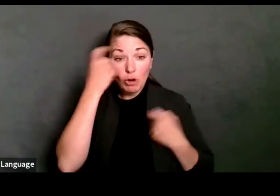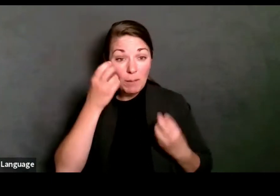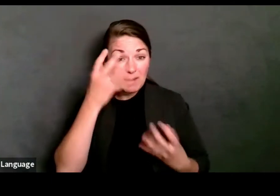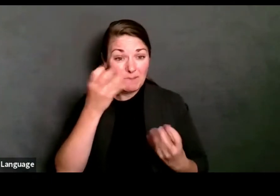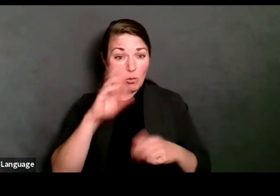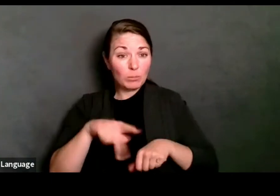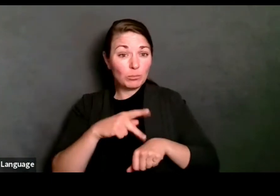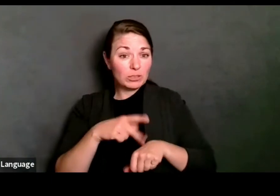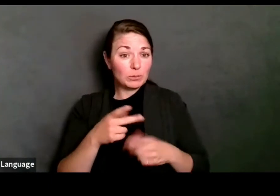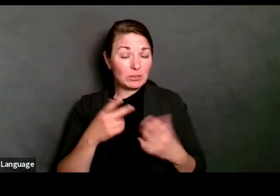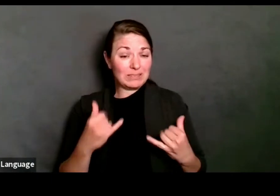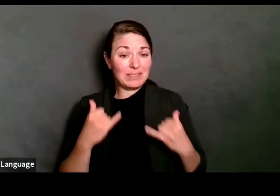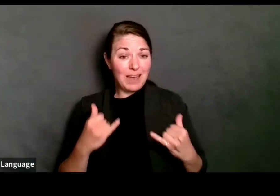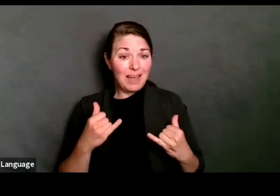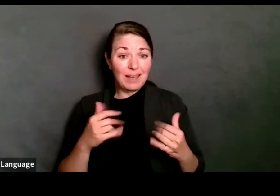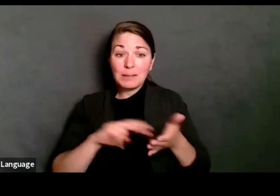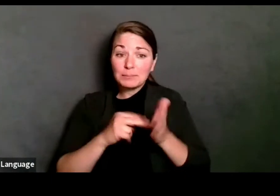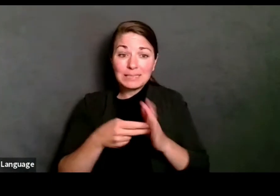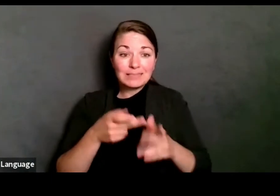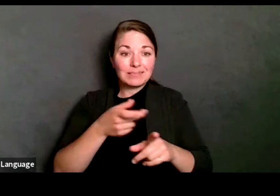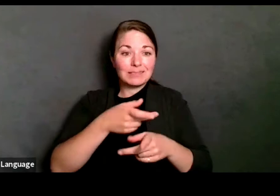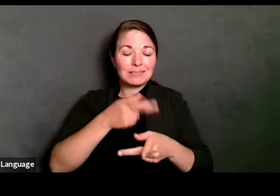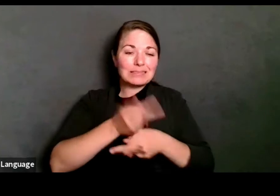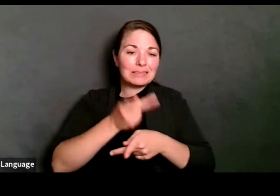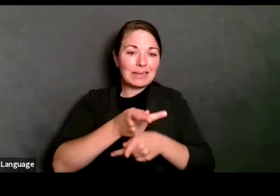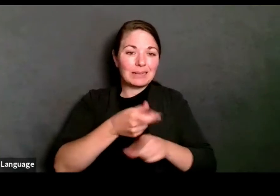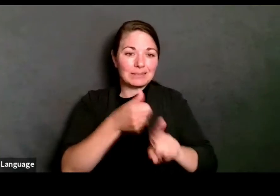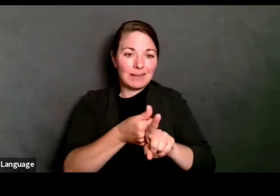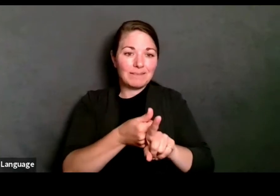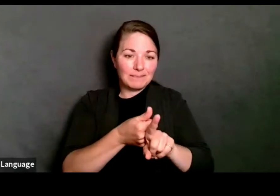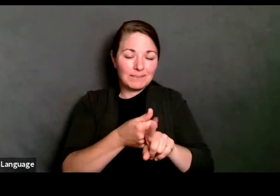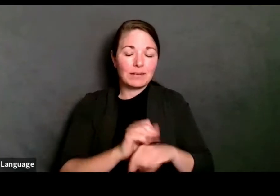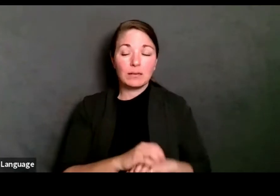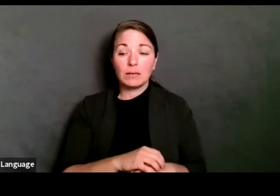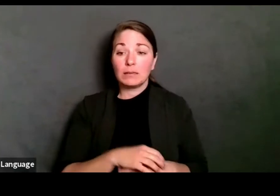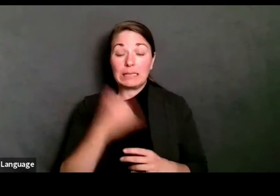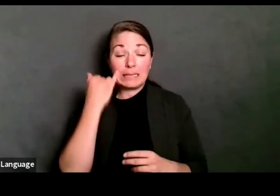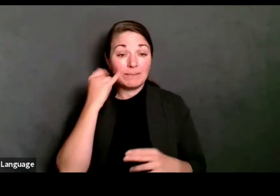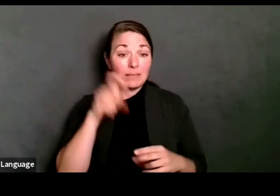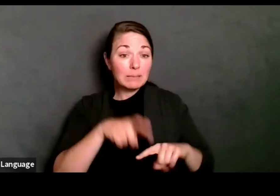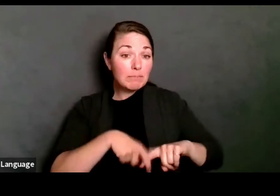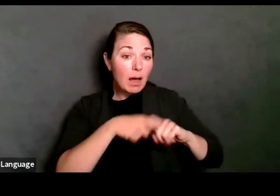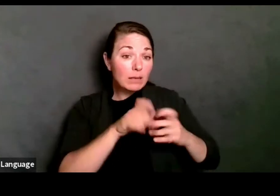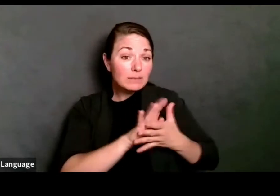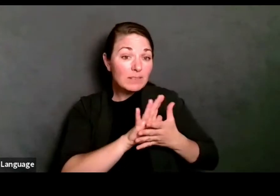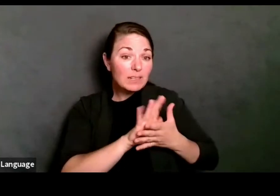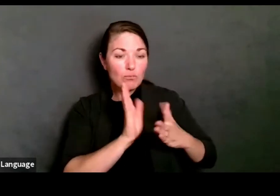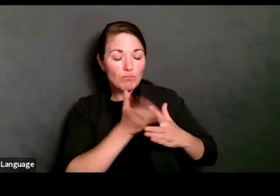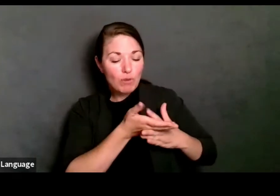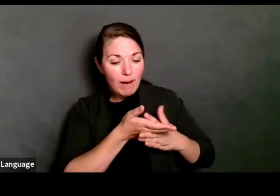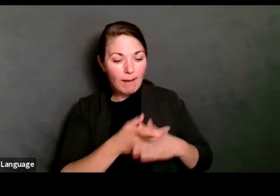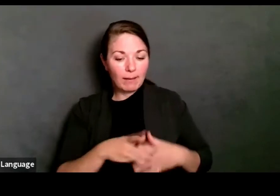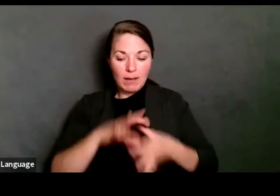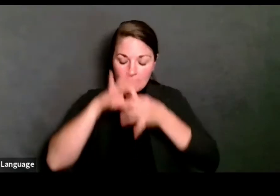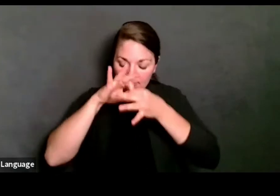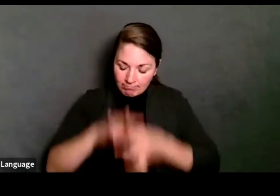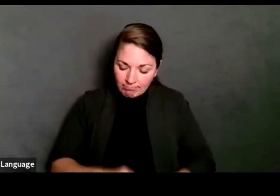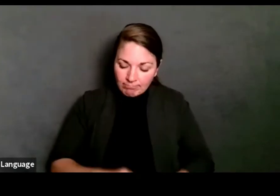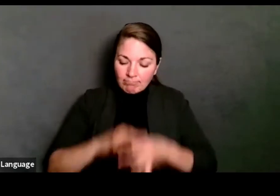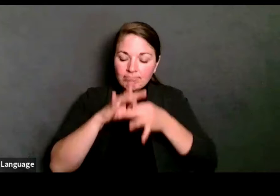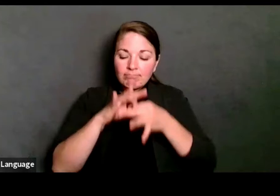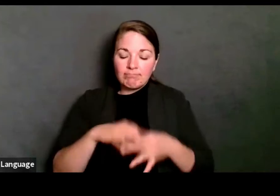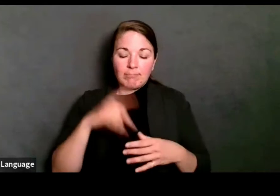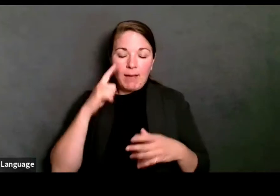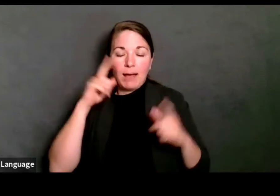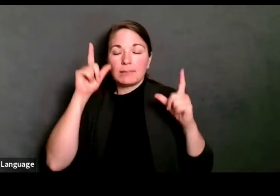of you to care for yourself in whatever way you know is best. Pause this video and take a break, do some grounding exercises, close